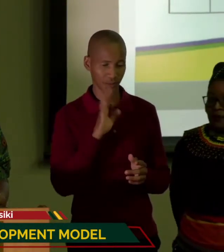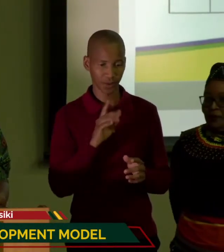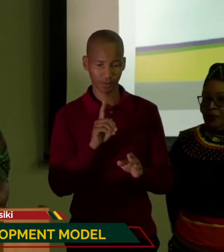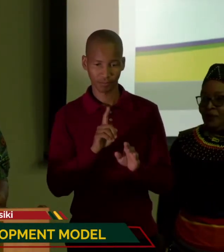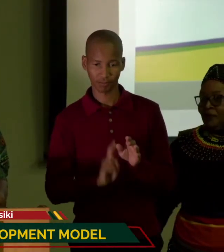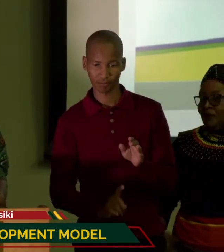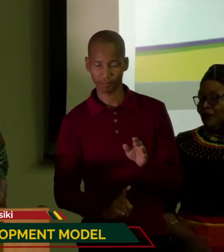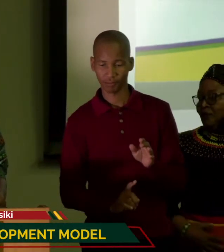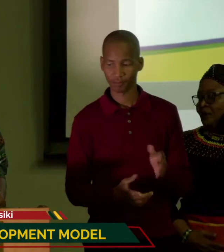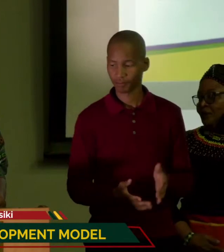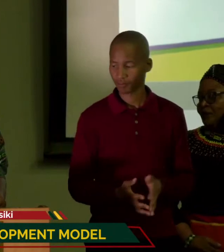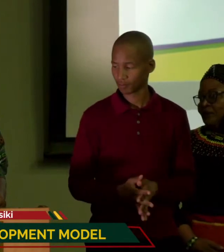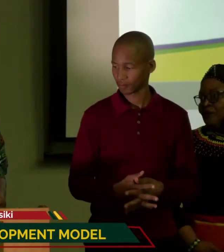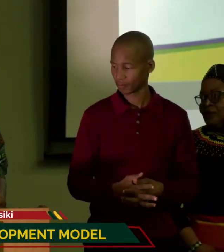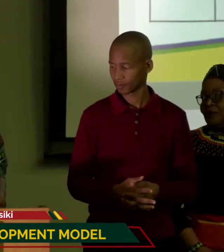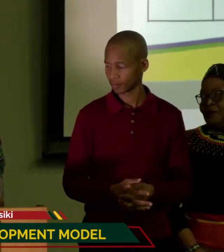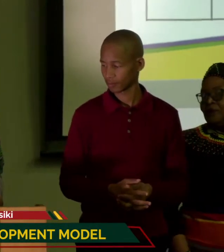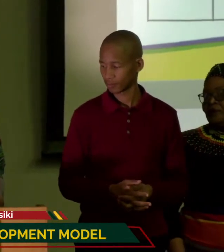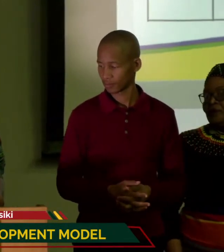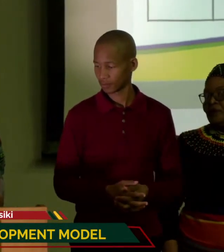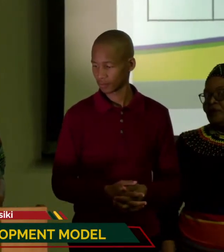sendithethile manje pa